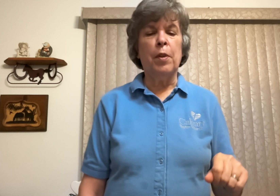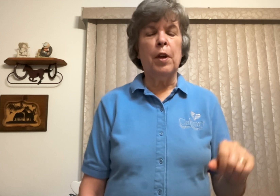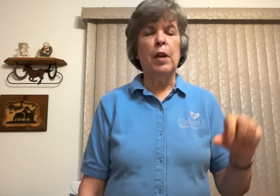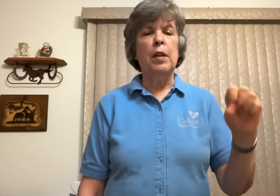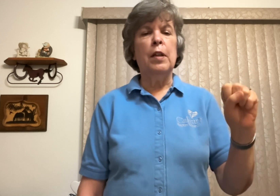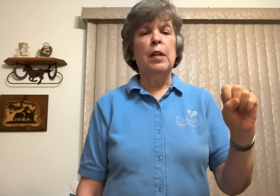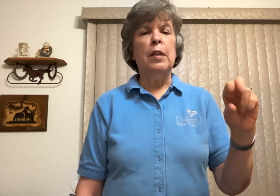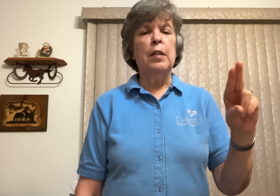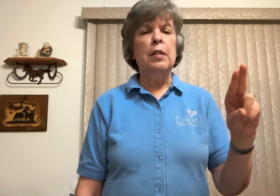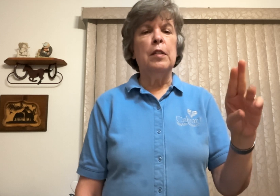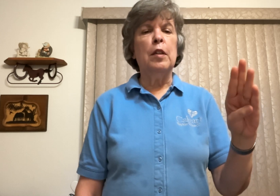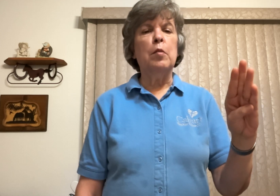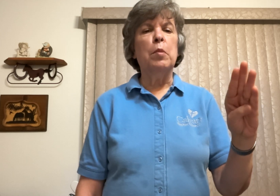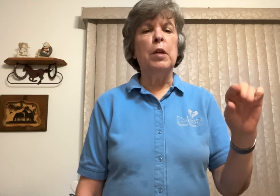Okay. Substantial.